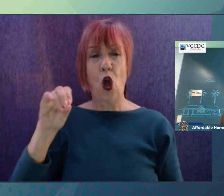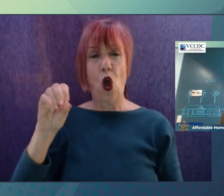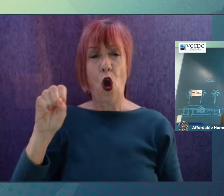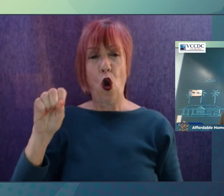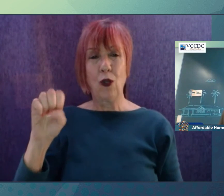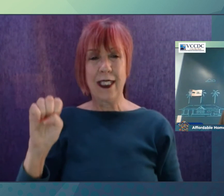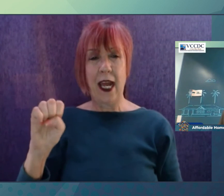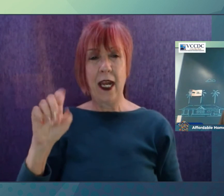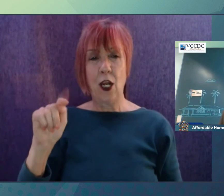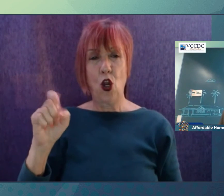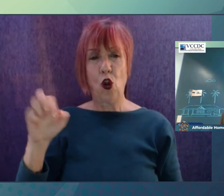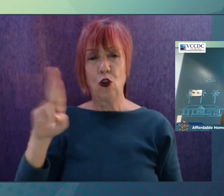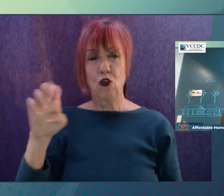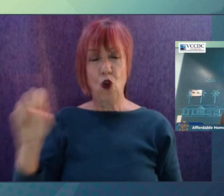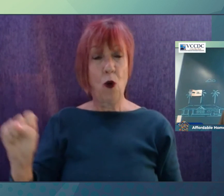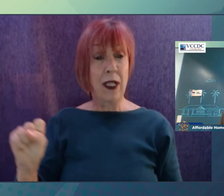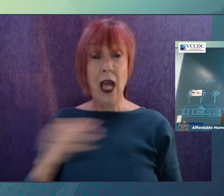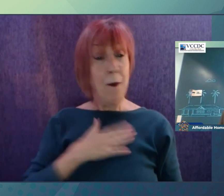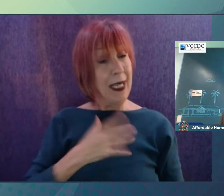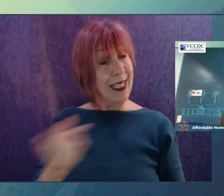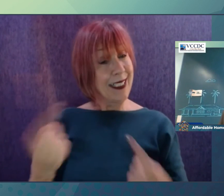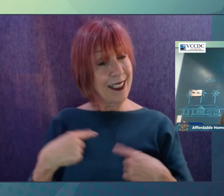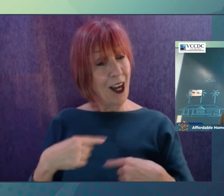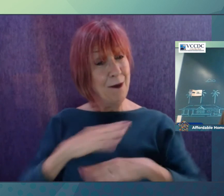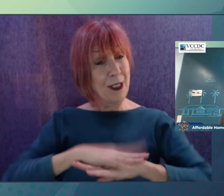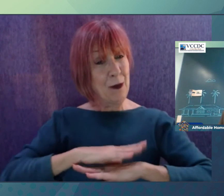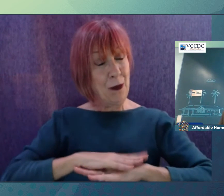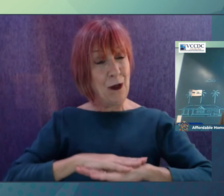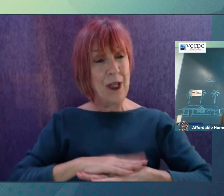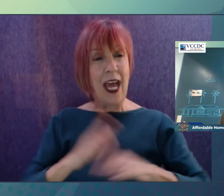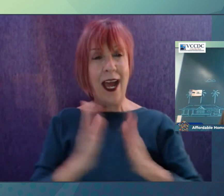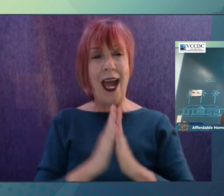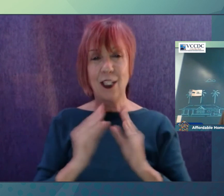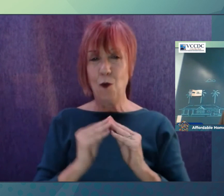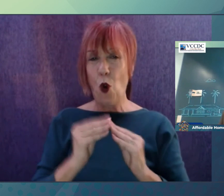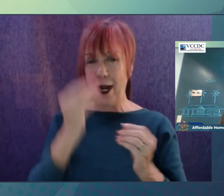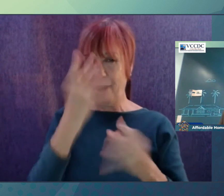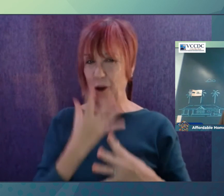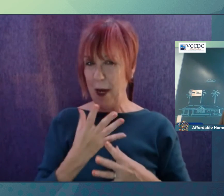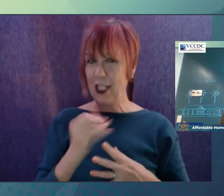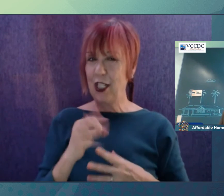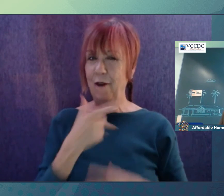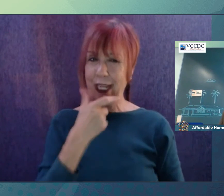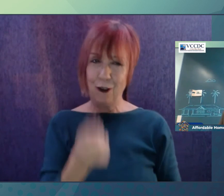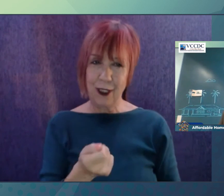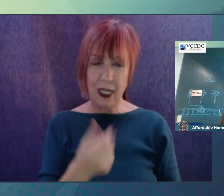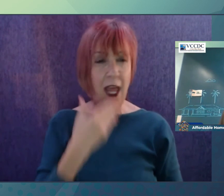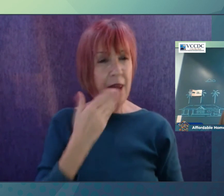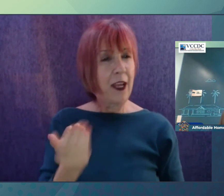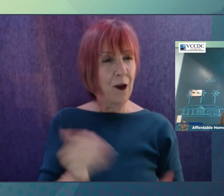Please feel free to come to our booth and ask us some more information if you're interested. Thank you